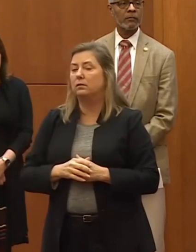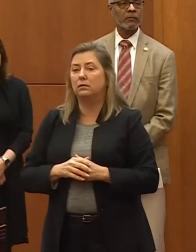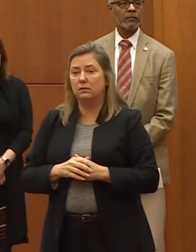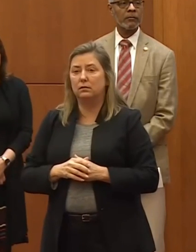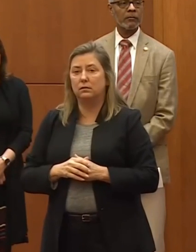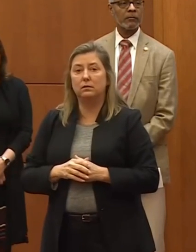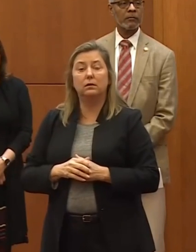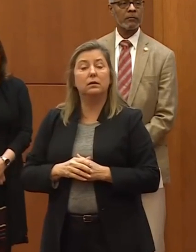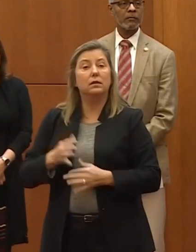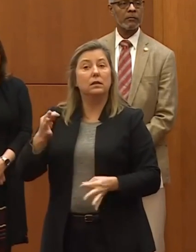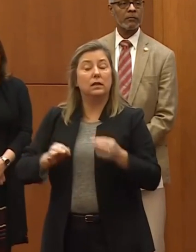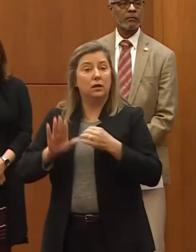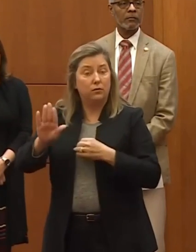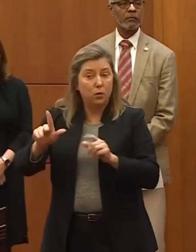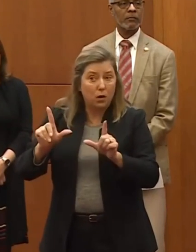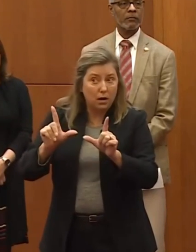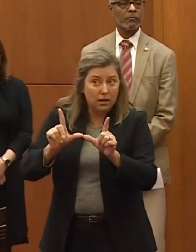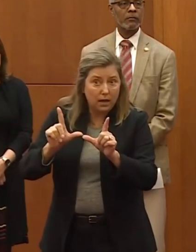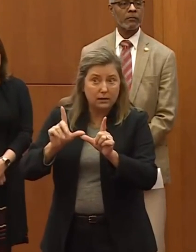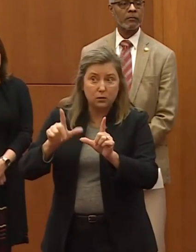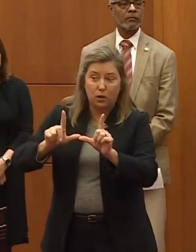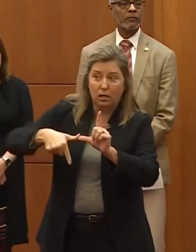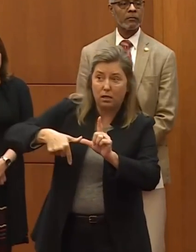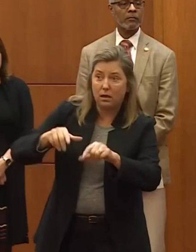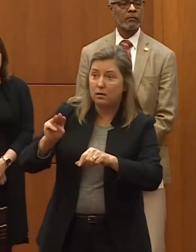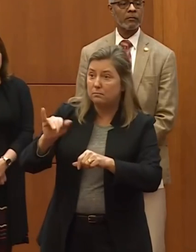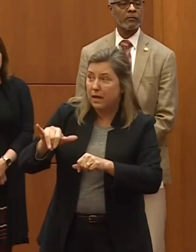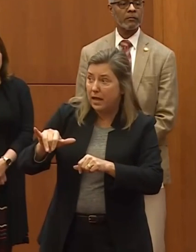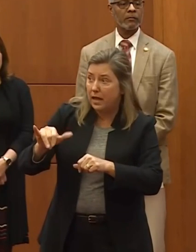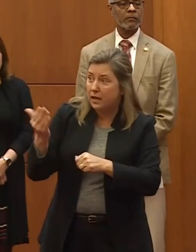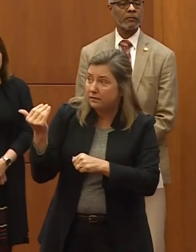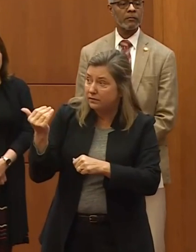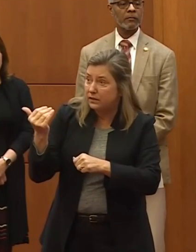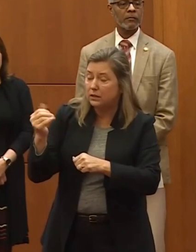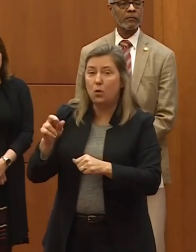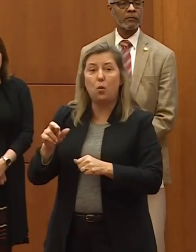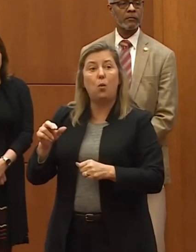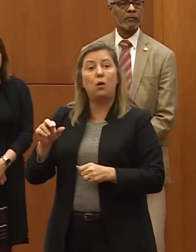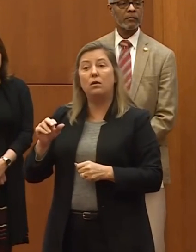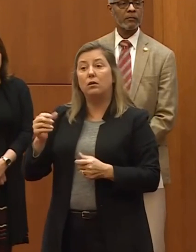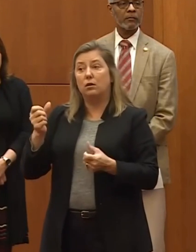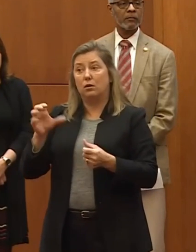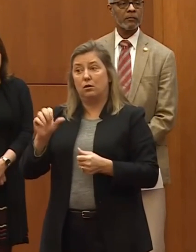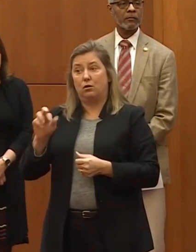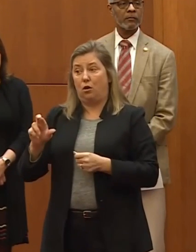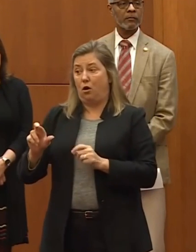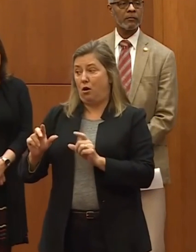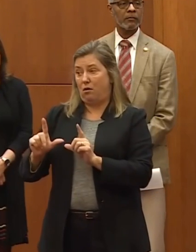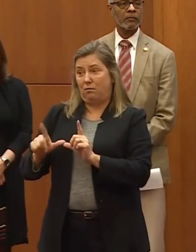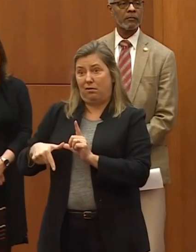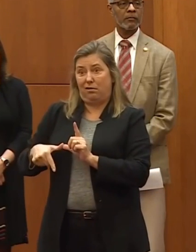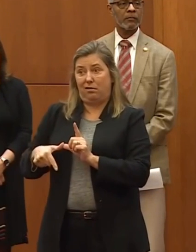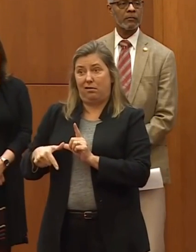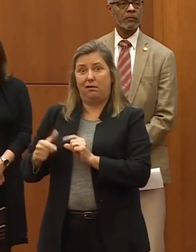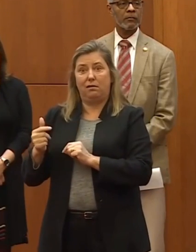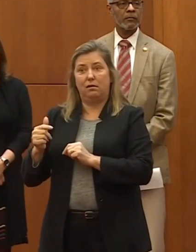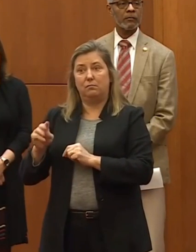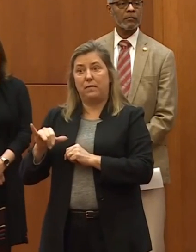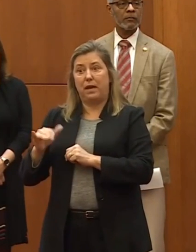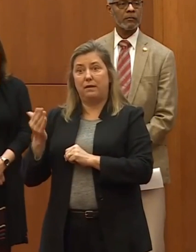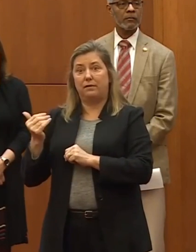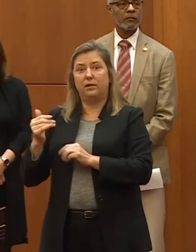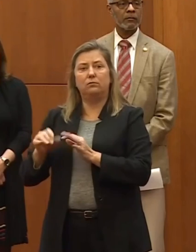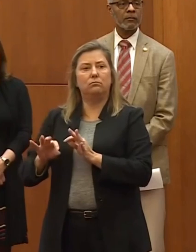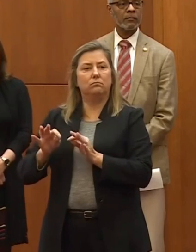or registrations expire May 15th, we will grant a 60-day extension.